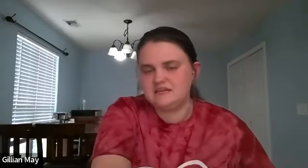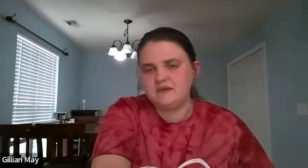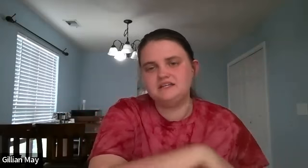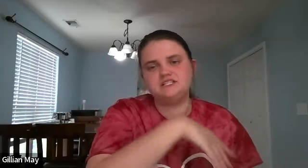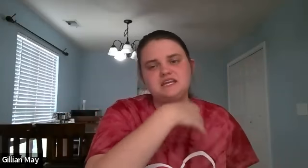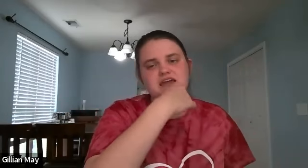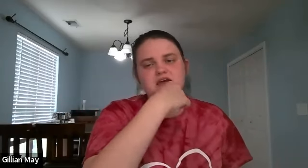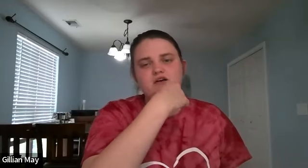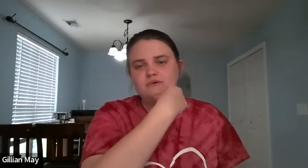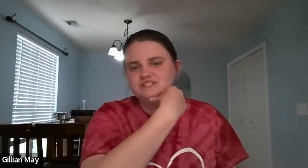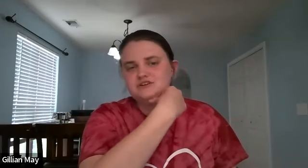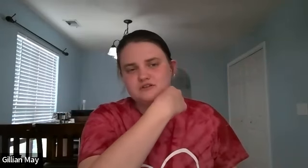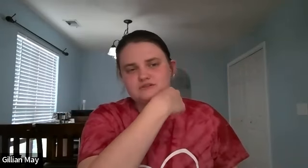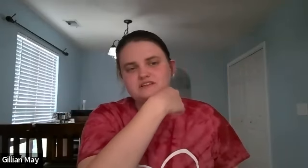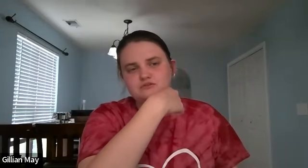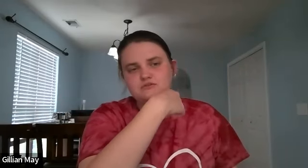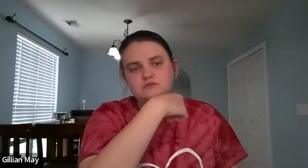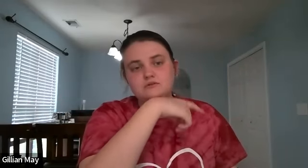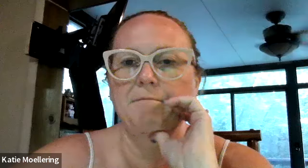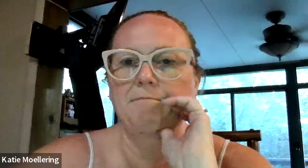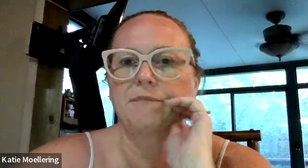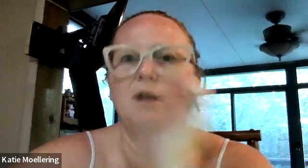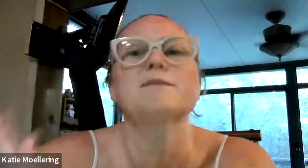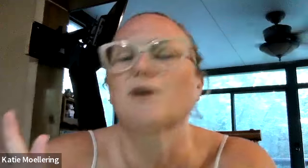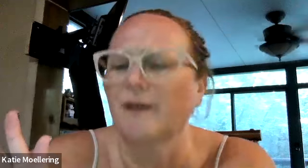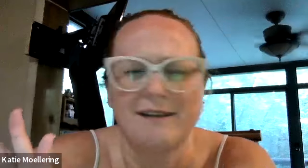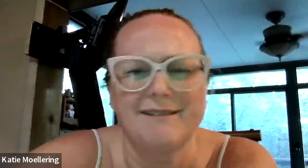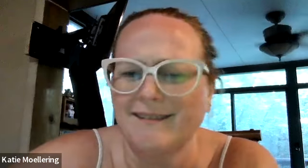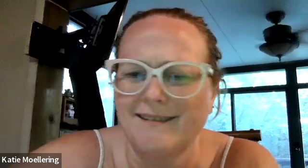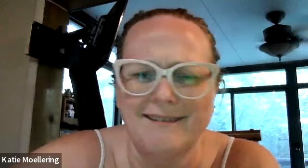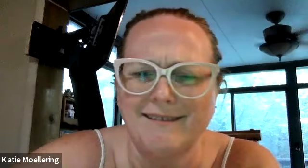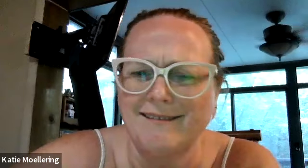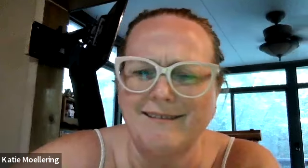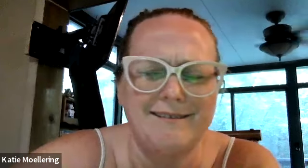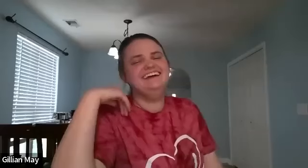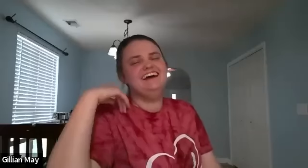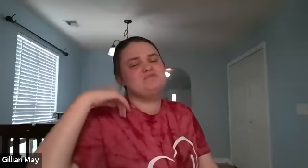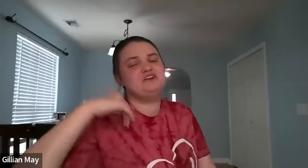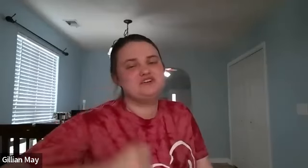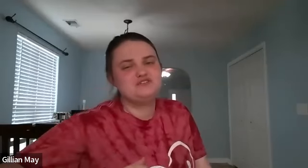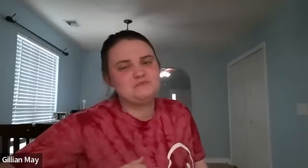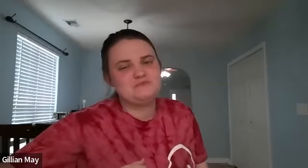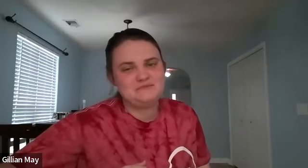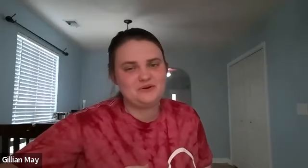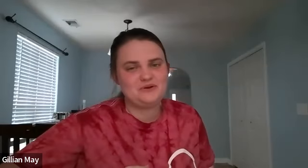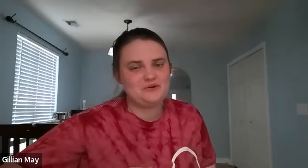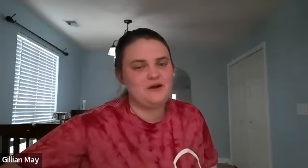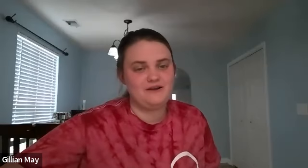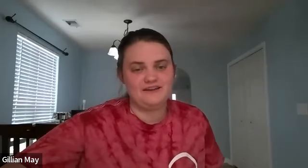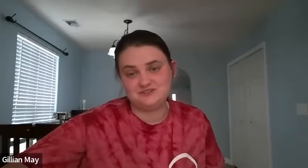about it just yet. We do know there's just a minute, bud. Good group of people. No, you're good. A good group of people who are